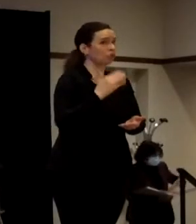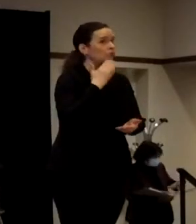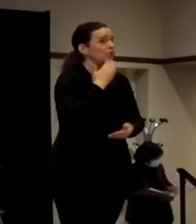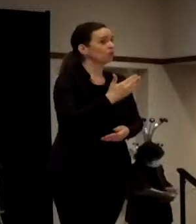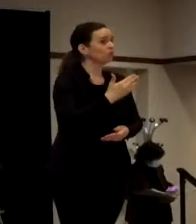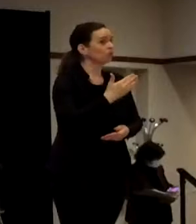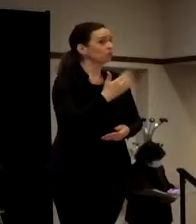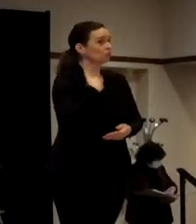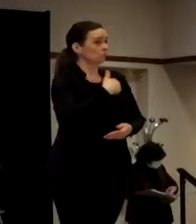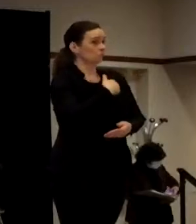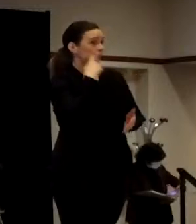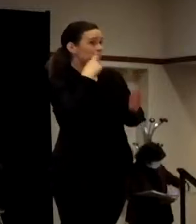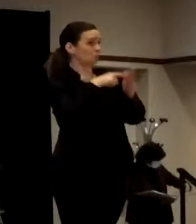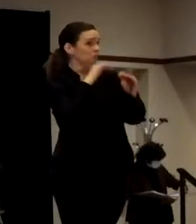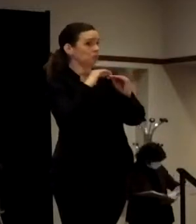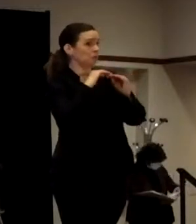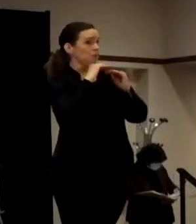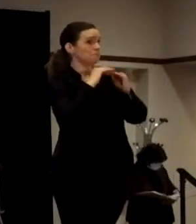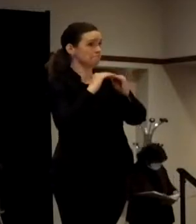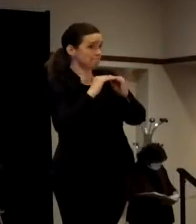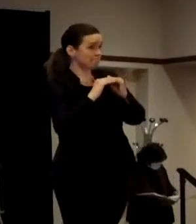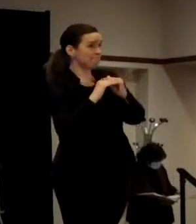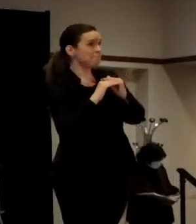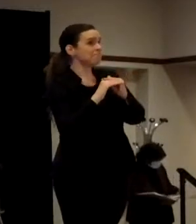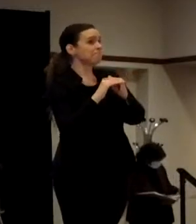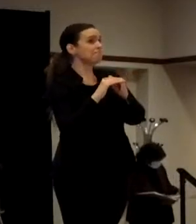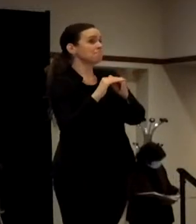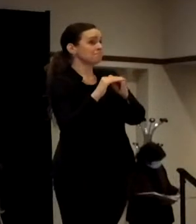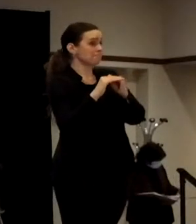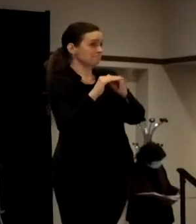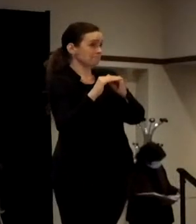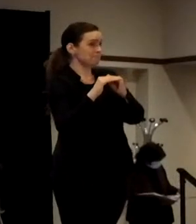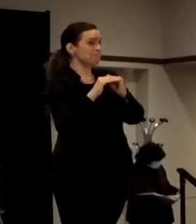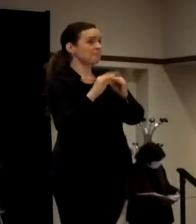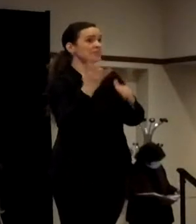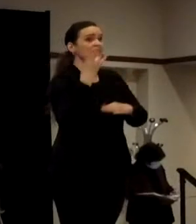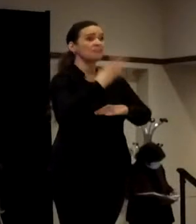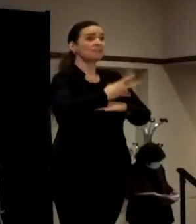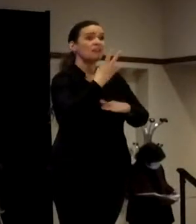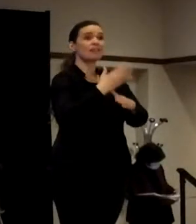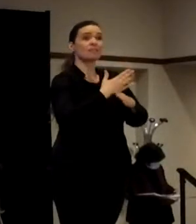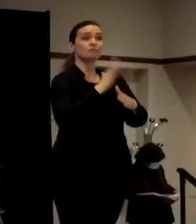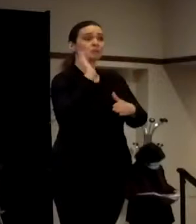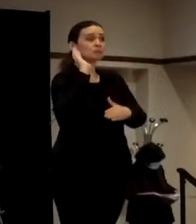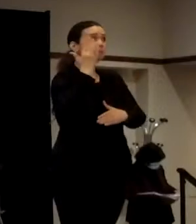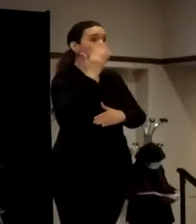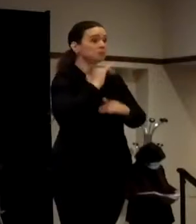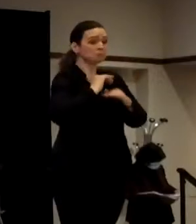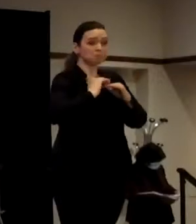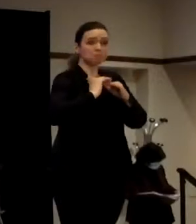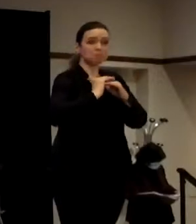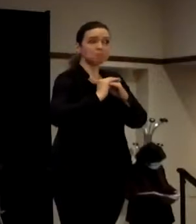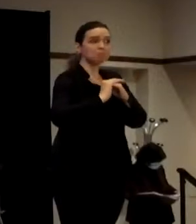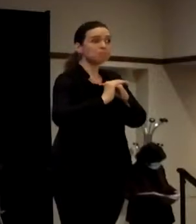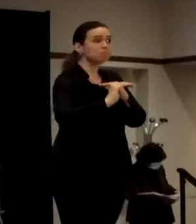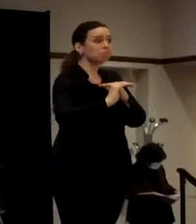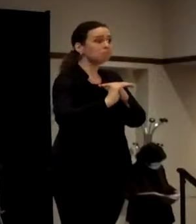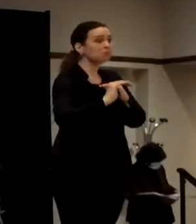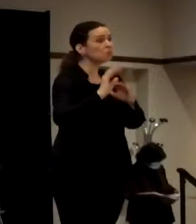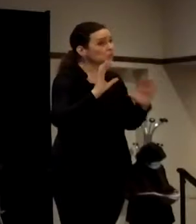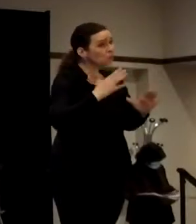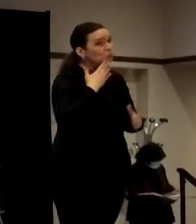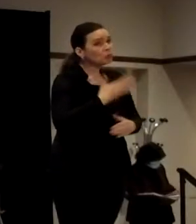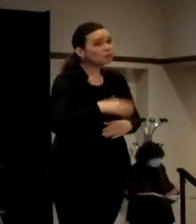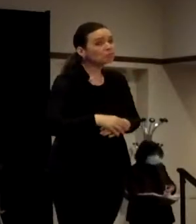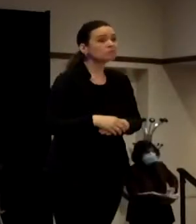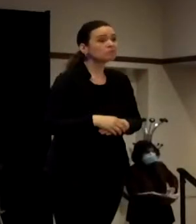stabilize. Our 14-day average and 7-day average are right around the same. That's really good. That's consistent.